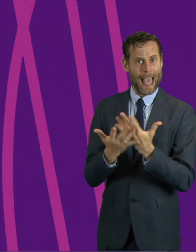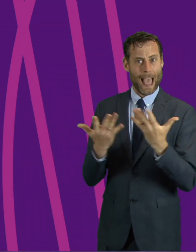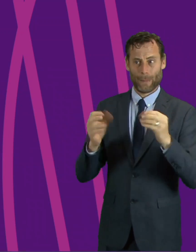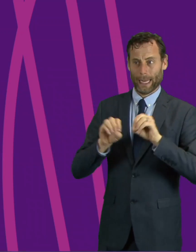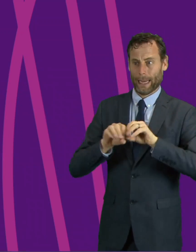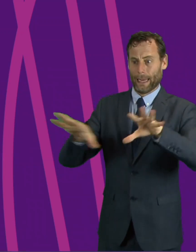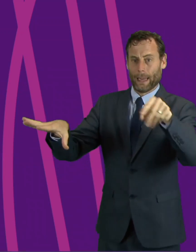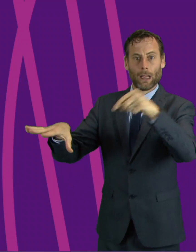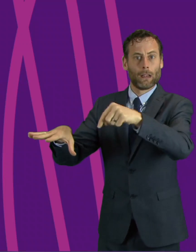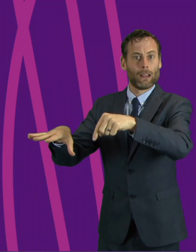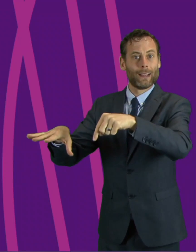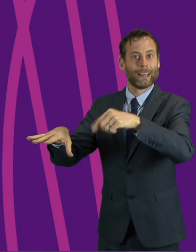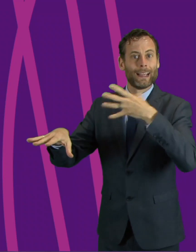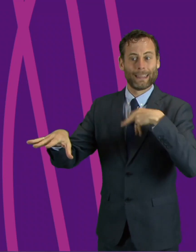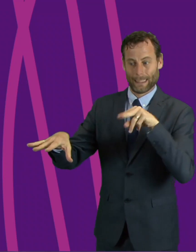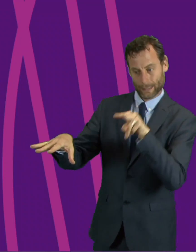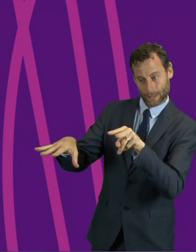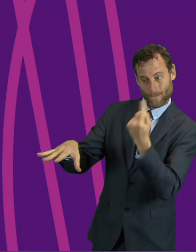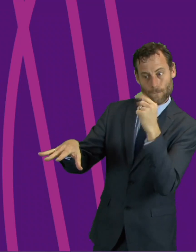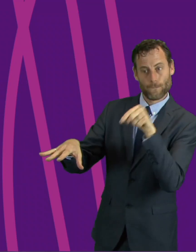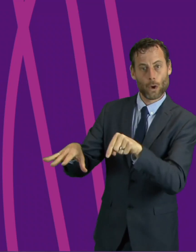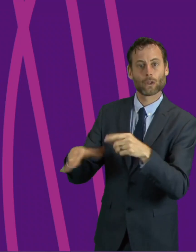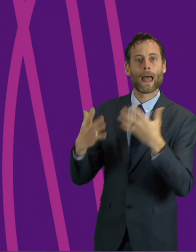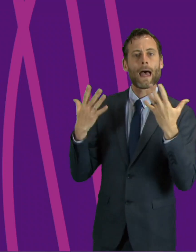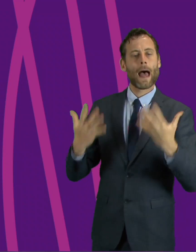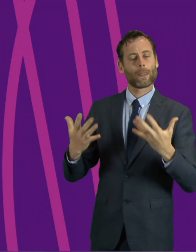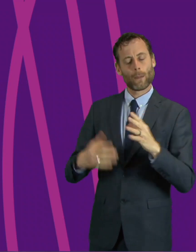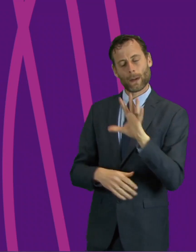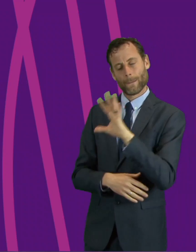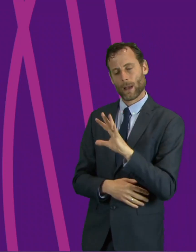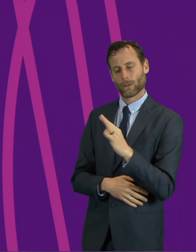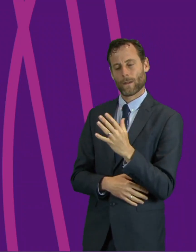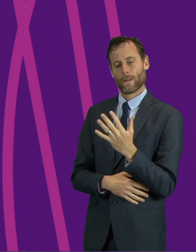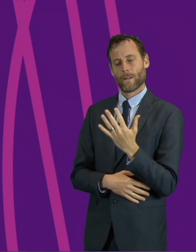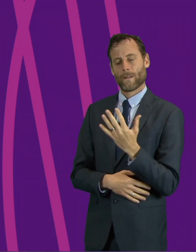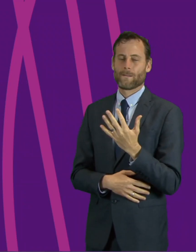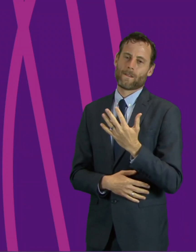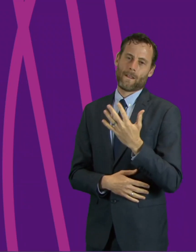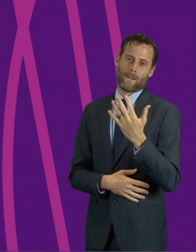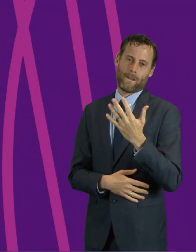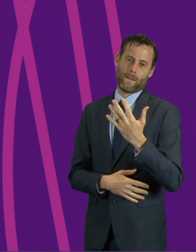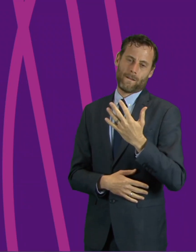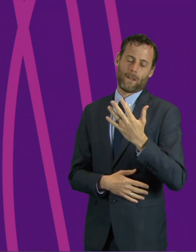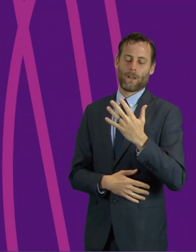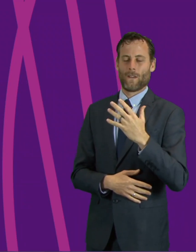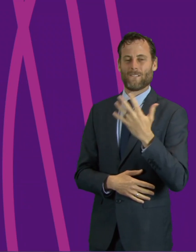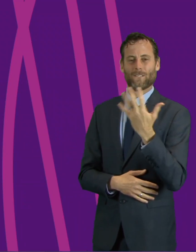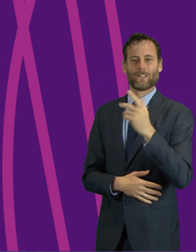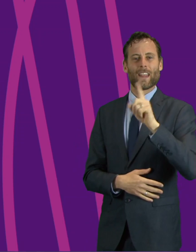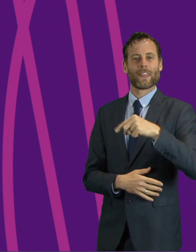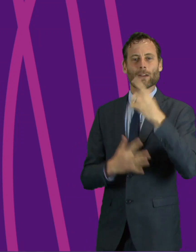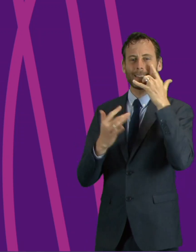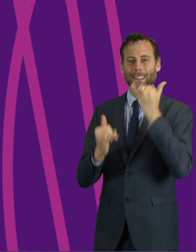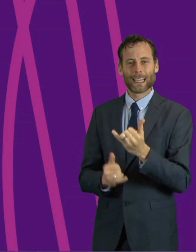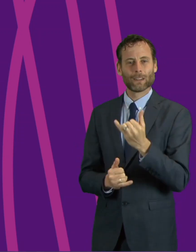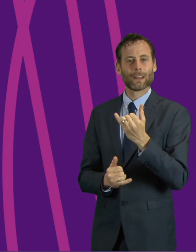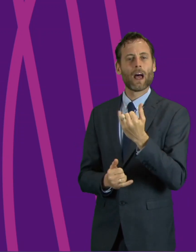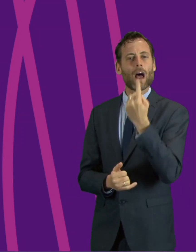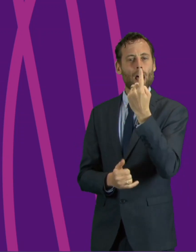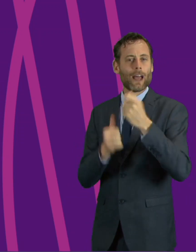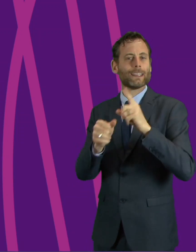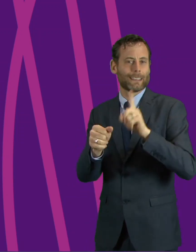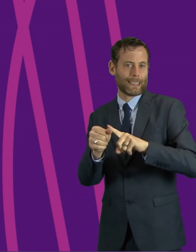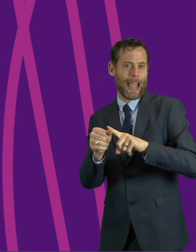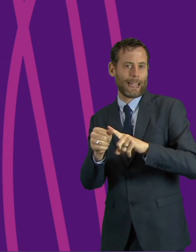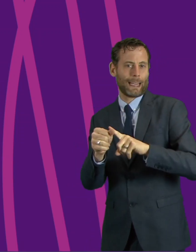at a minimum a capacity for around 15,500 tests per day. But clearly these estimates will never be fixed in stone because they